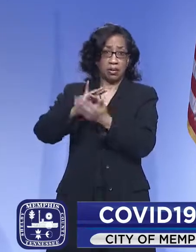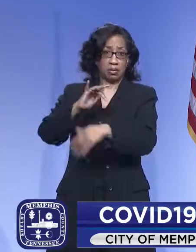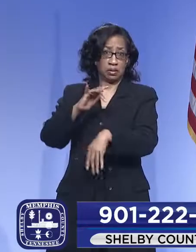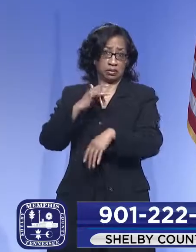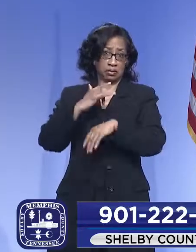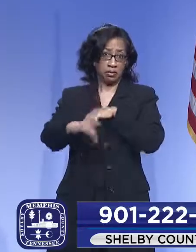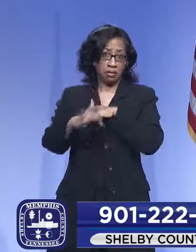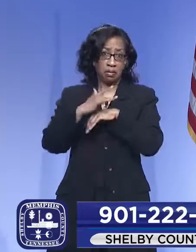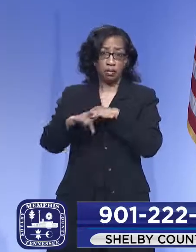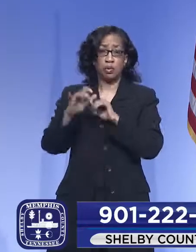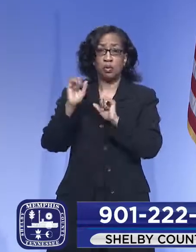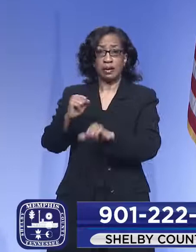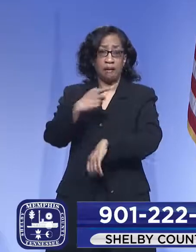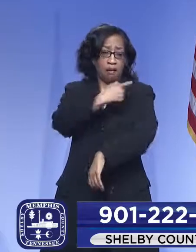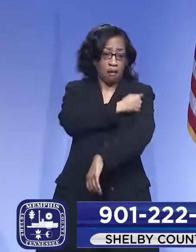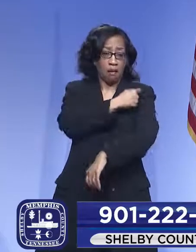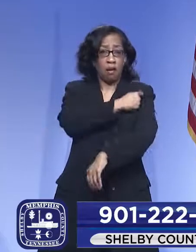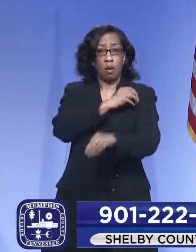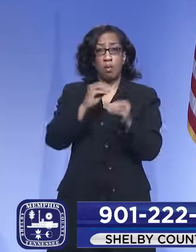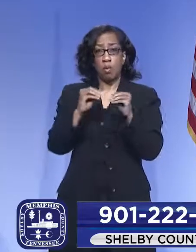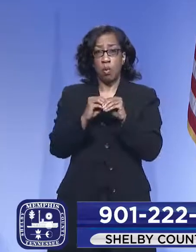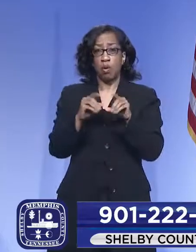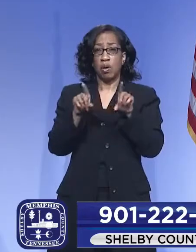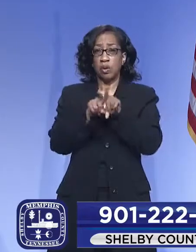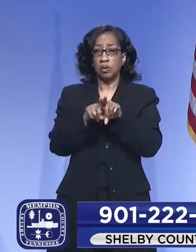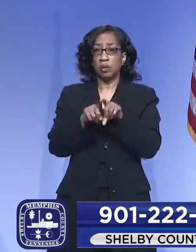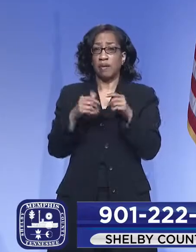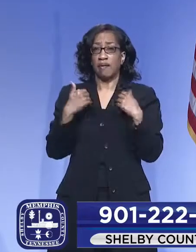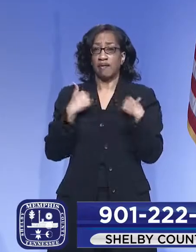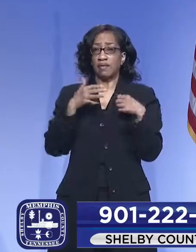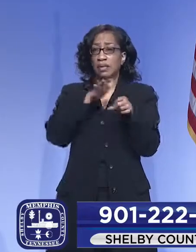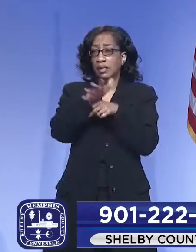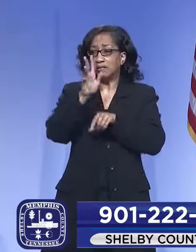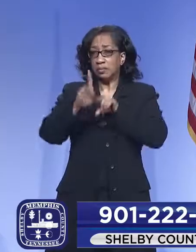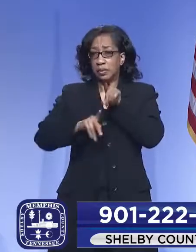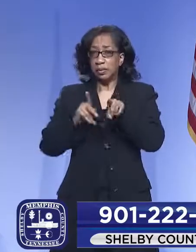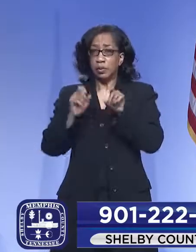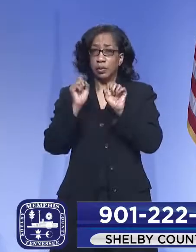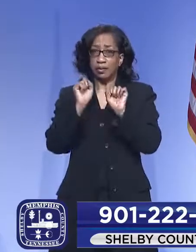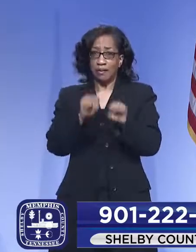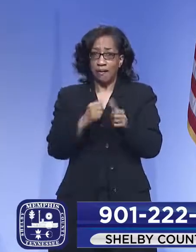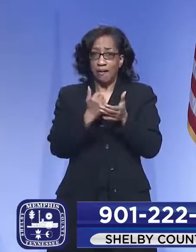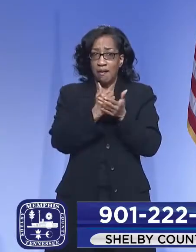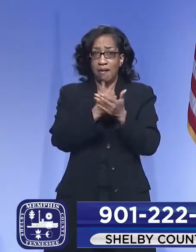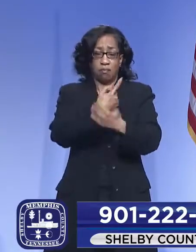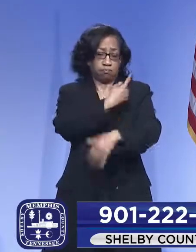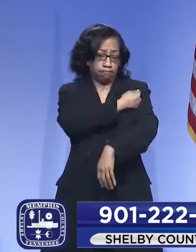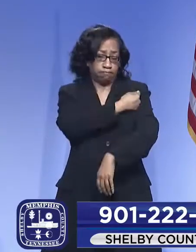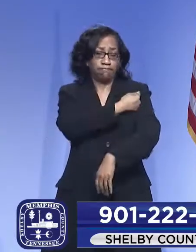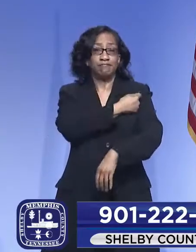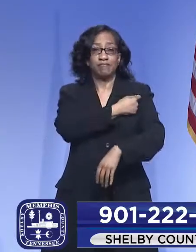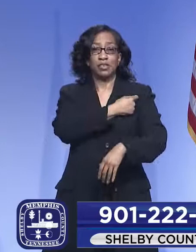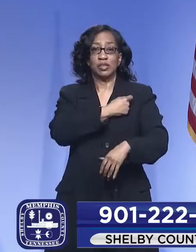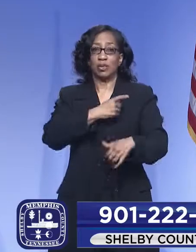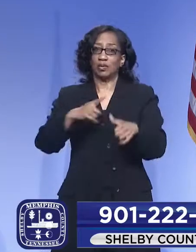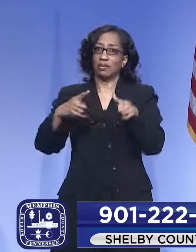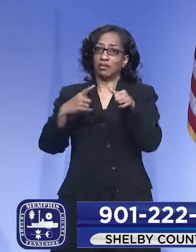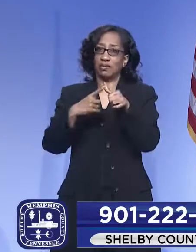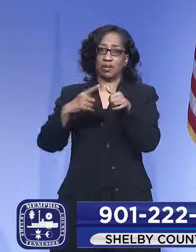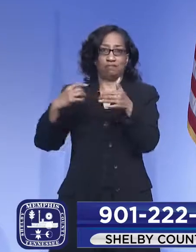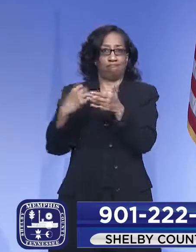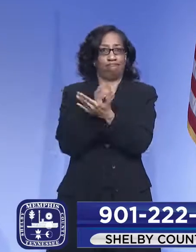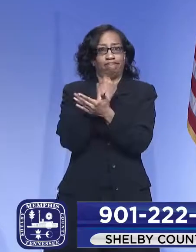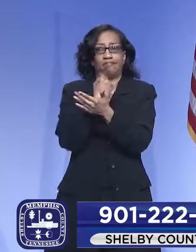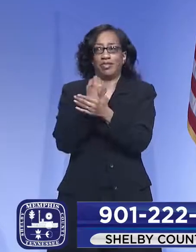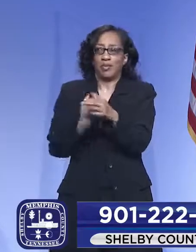on ways to make sure we have a sufficient throughput to get those vaccines in arms. And so That is our first real opportunity for